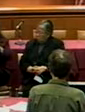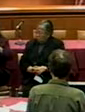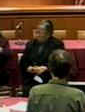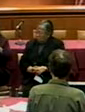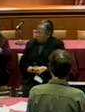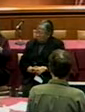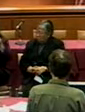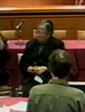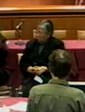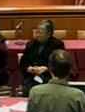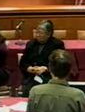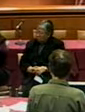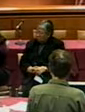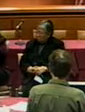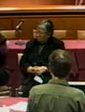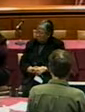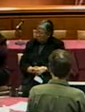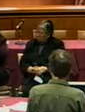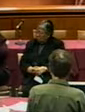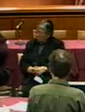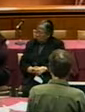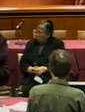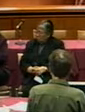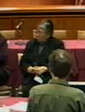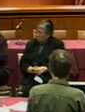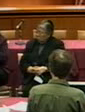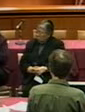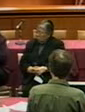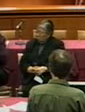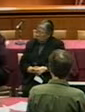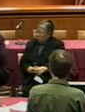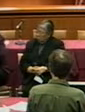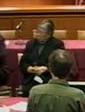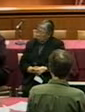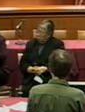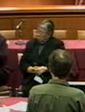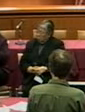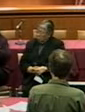into compromise. You know, we have a report where we have to make sure we're all fair